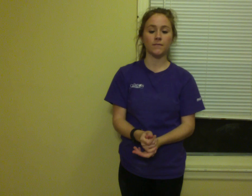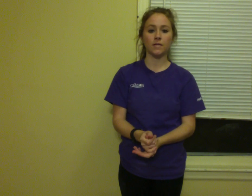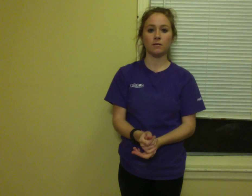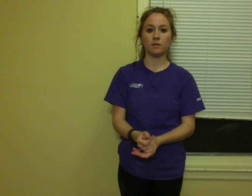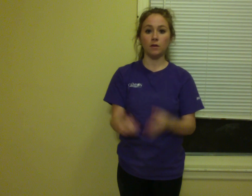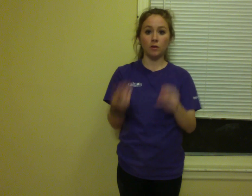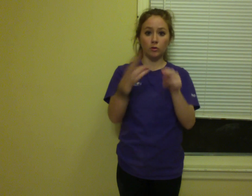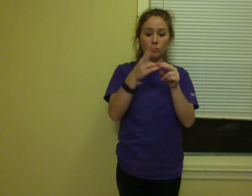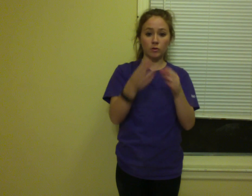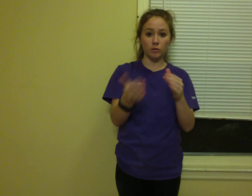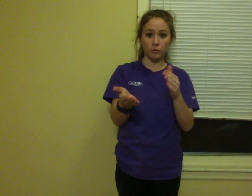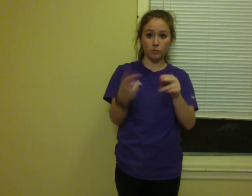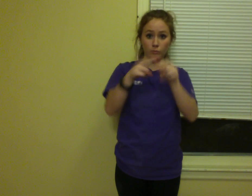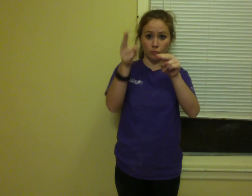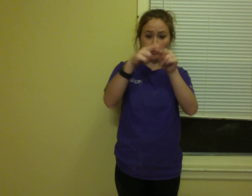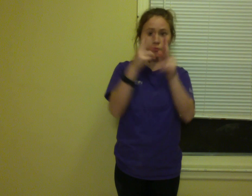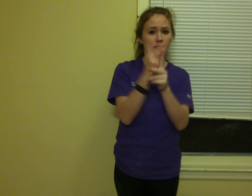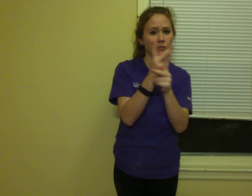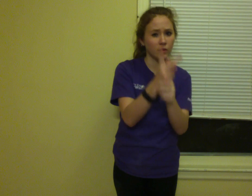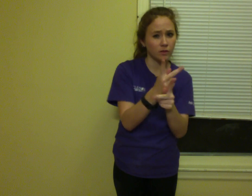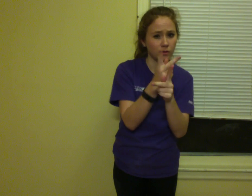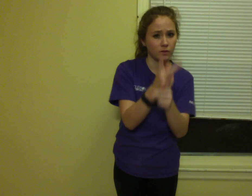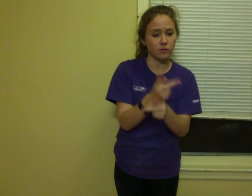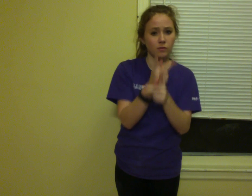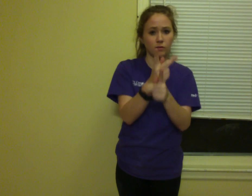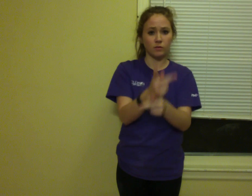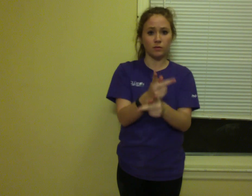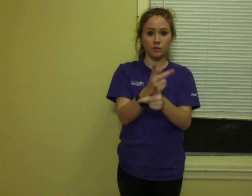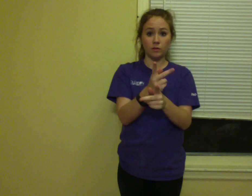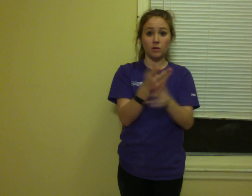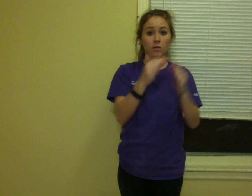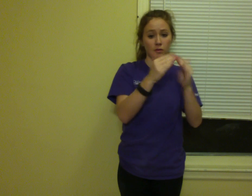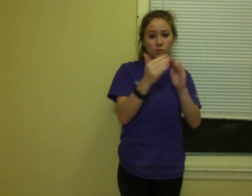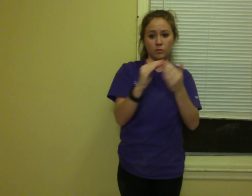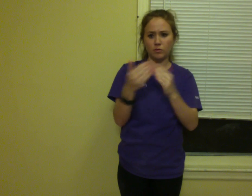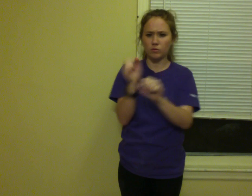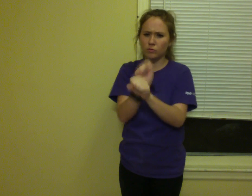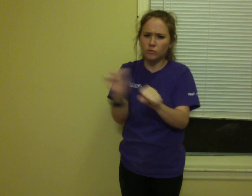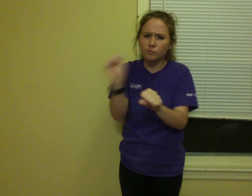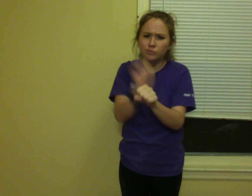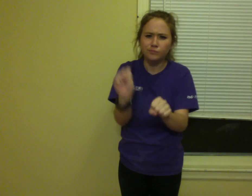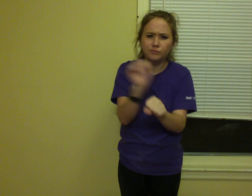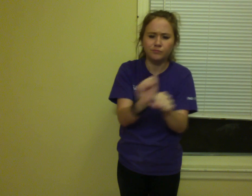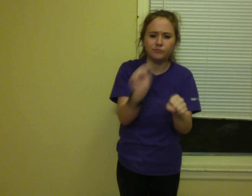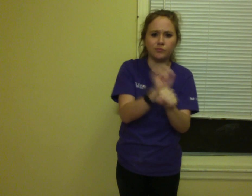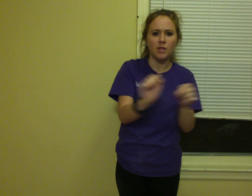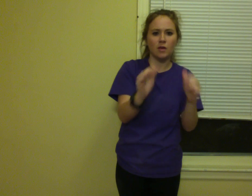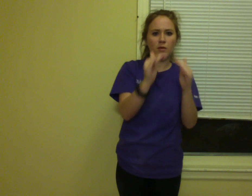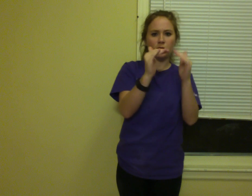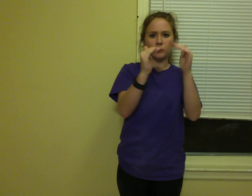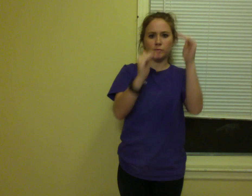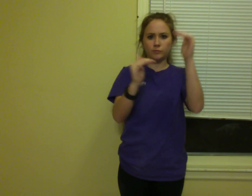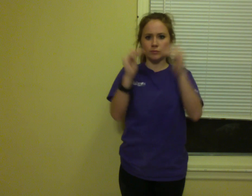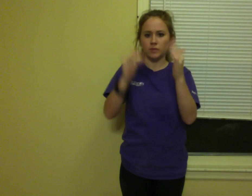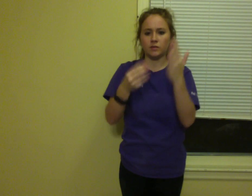care. If a community works to balance its economy, and if it works to